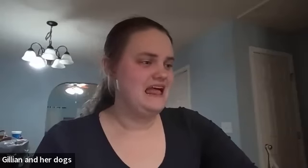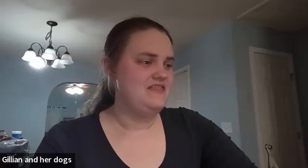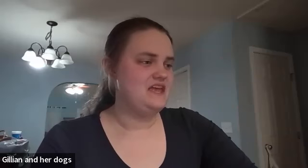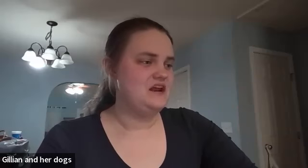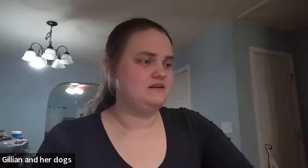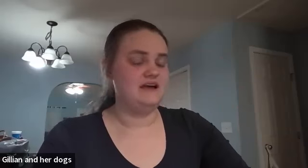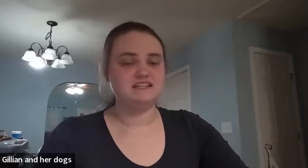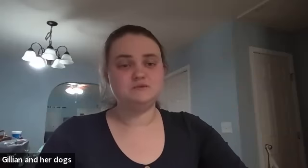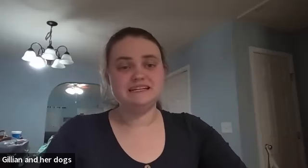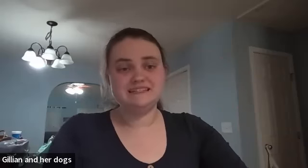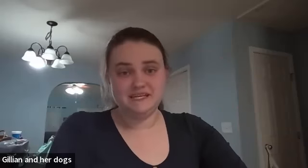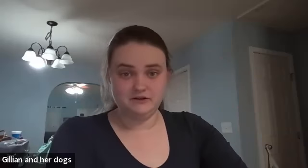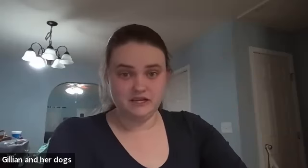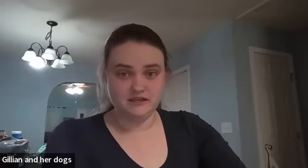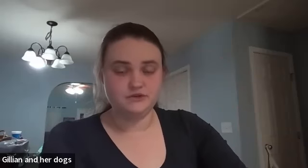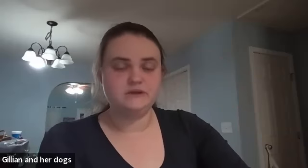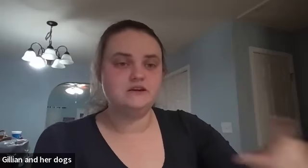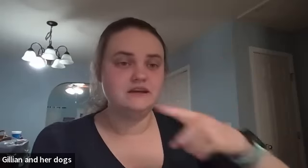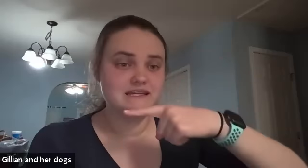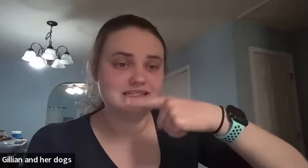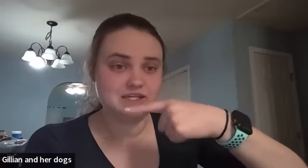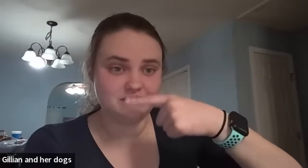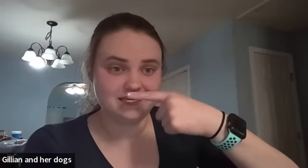And then our last one is hearing. So hearing is hearing.